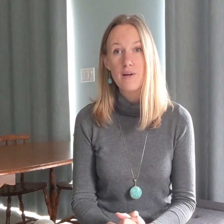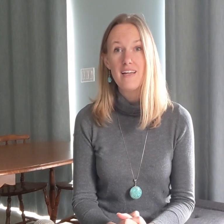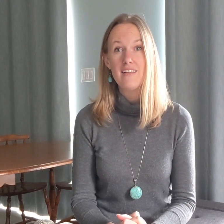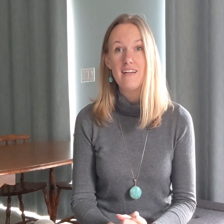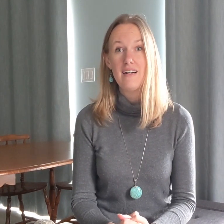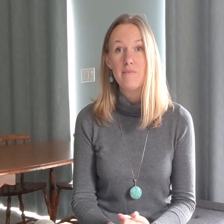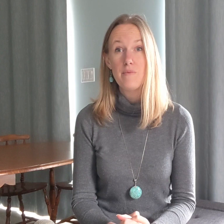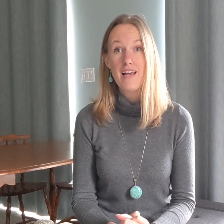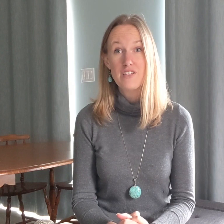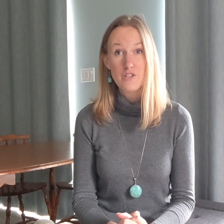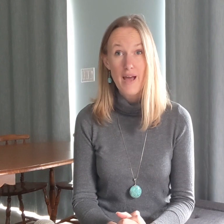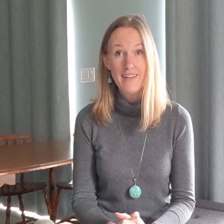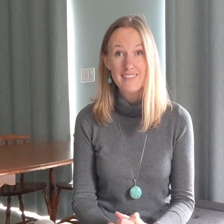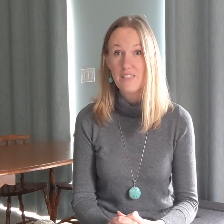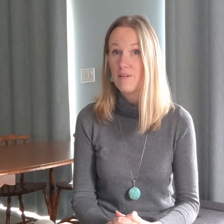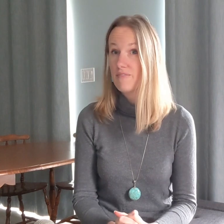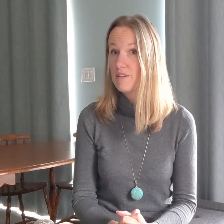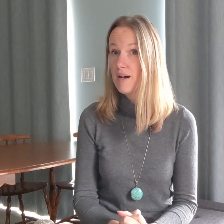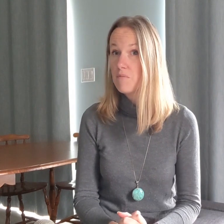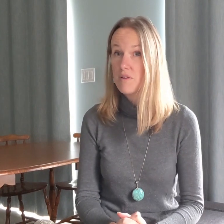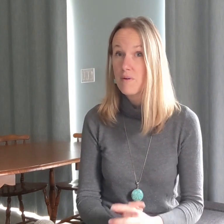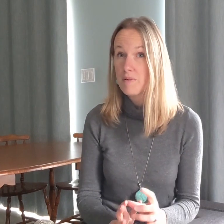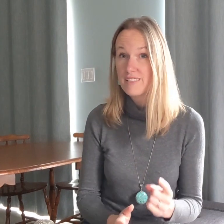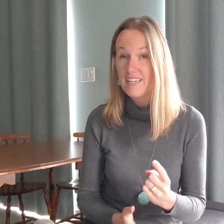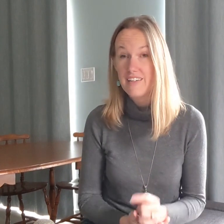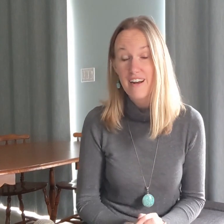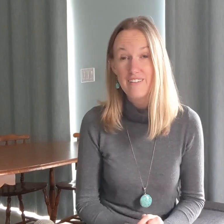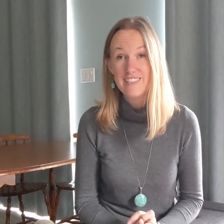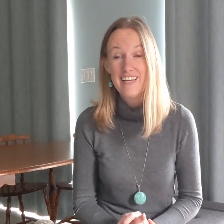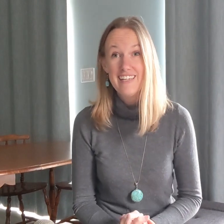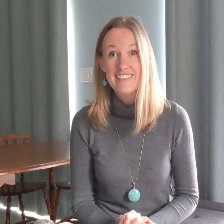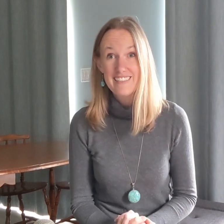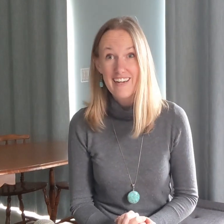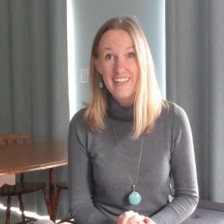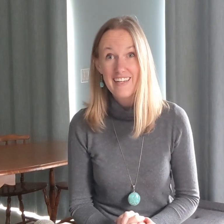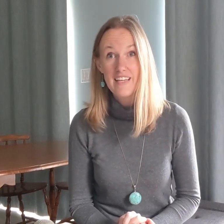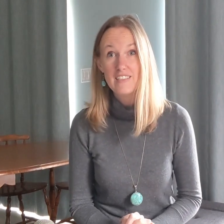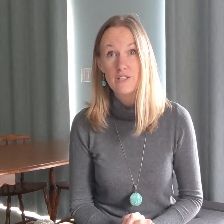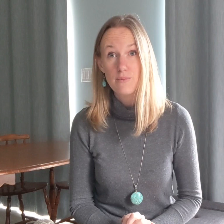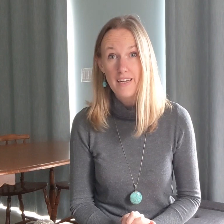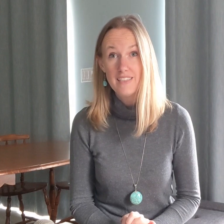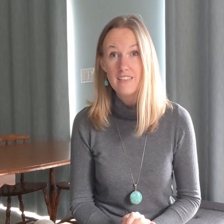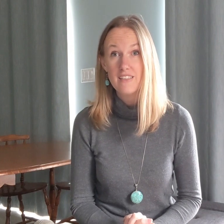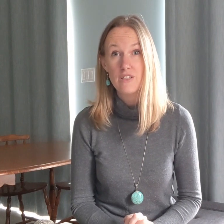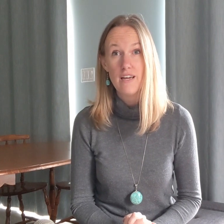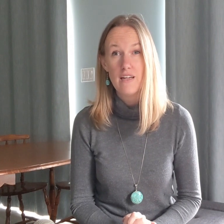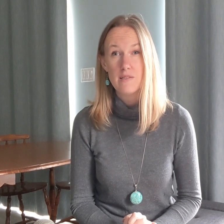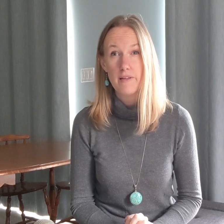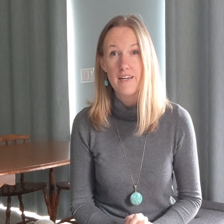well as a duet so if you have more than one person in your house signing that's great. I'm going to show you how to split it